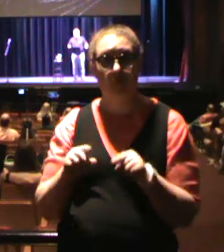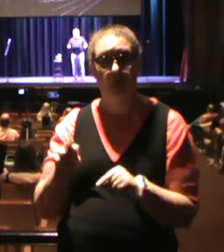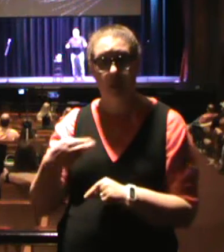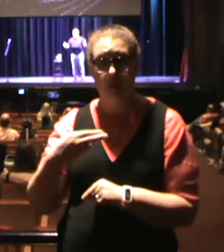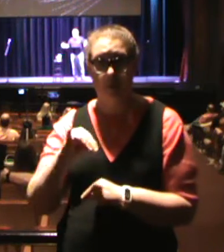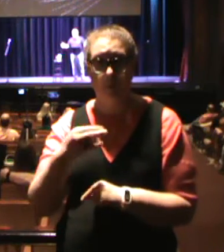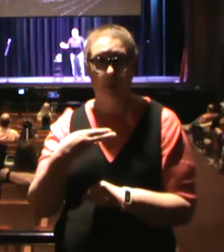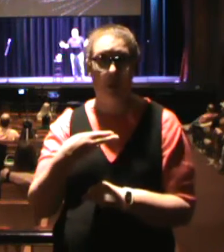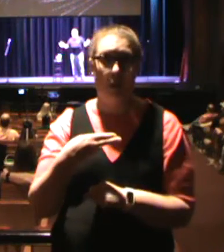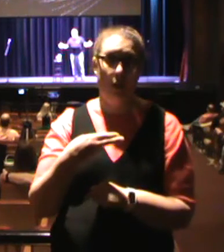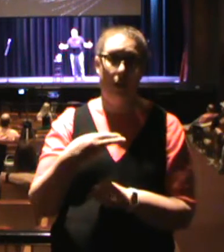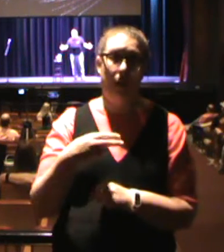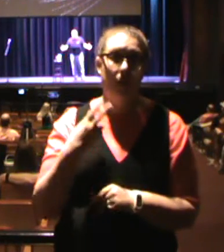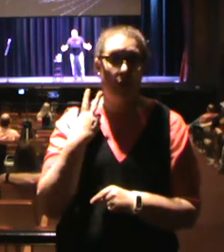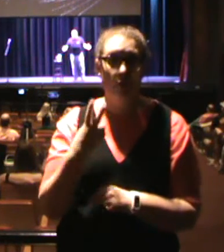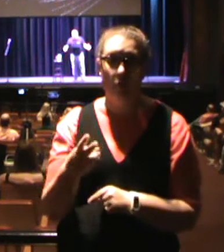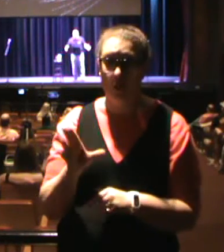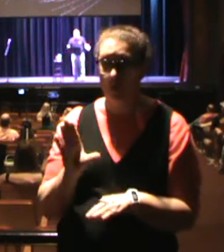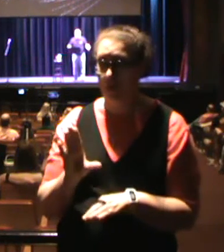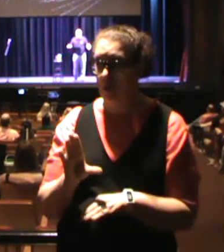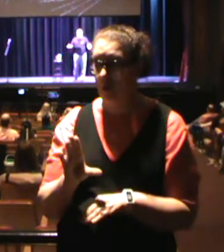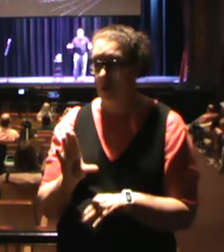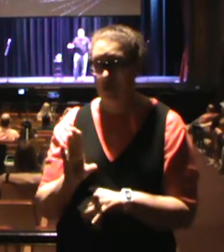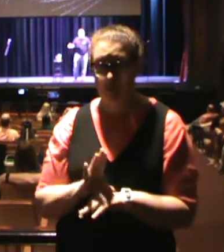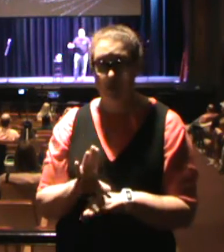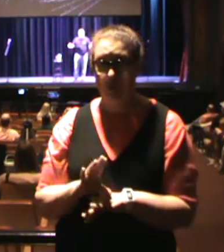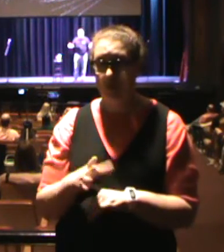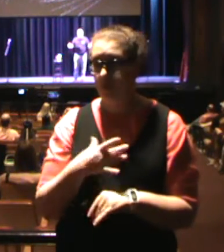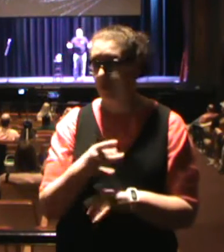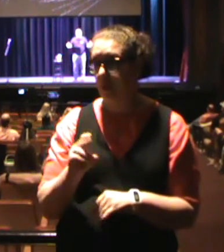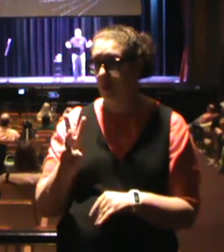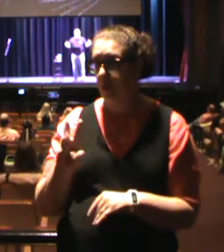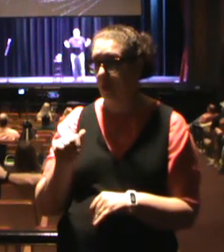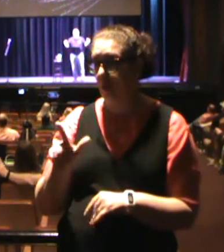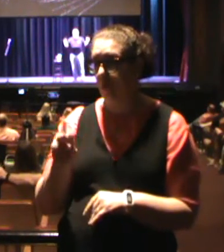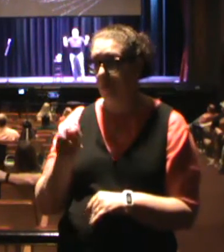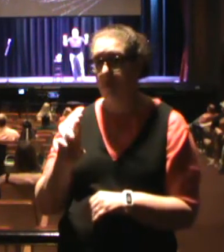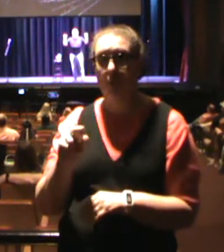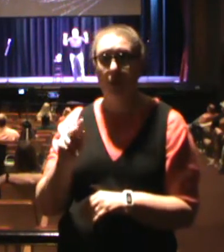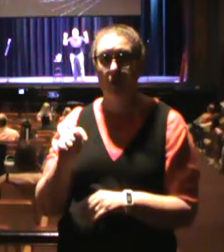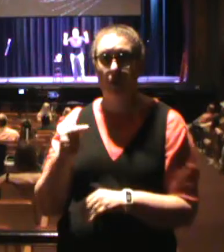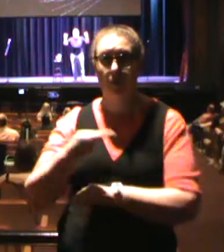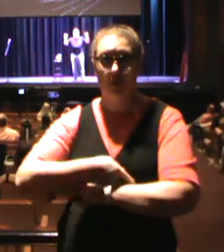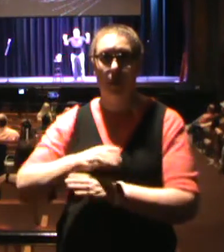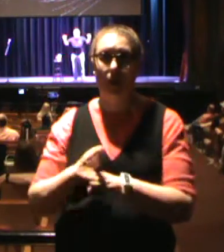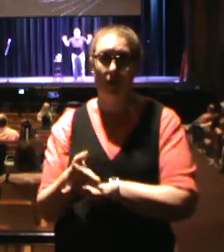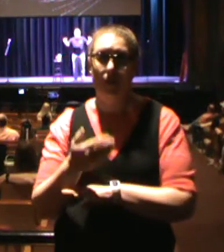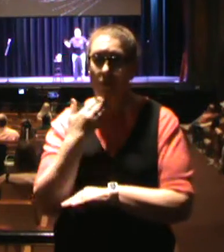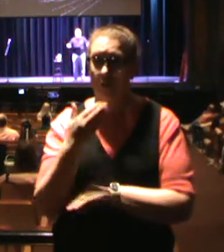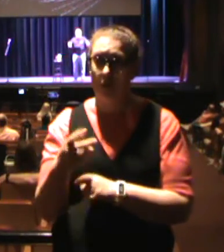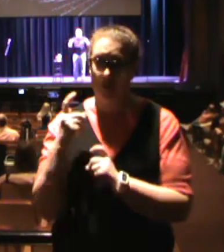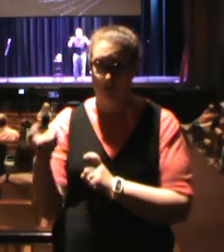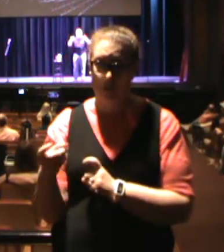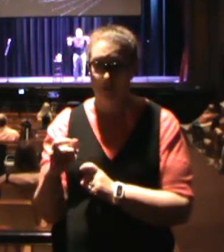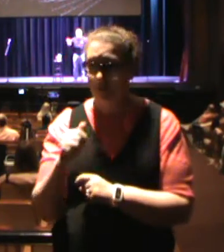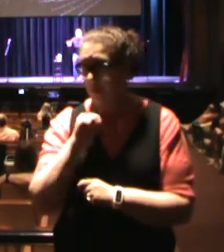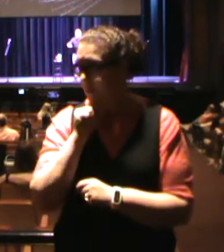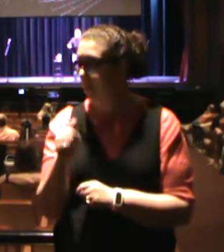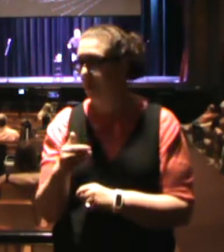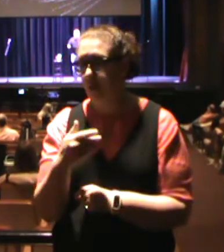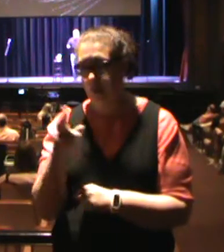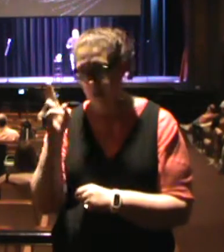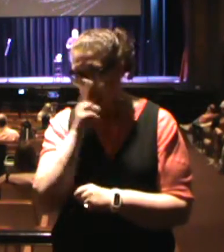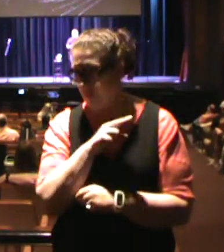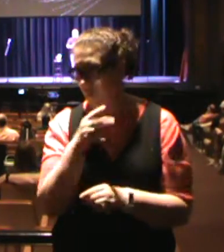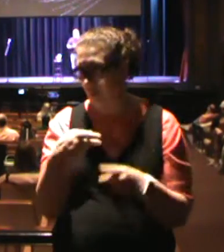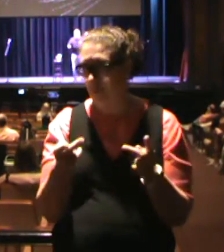like Walmart on the day after Thanksgiving. Anybody ever been to Walmart the day after Thanksgiving? It's not a fun place. I've watched stories about